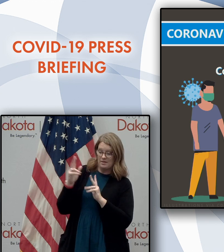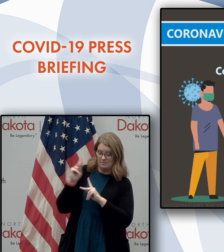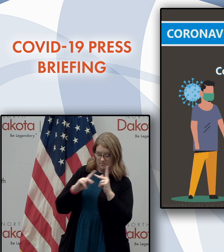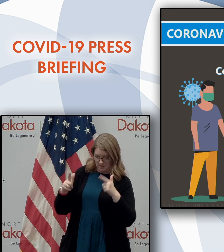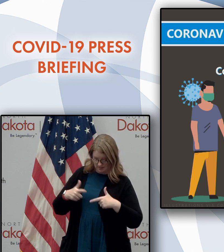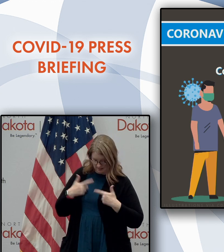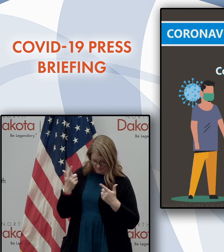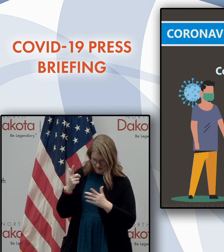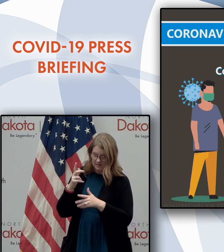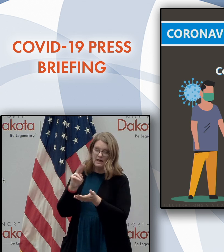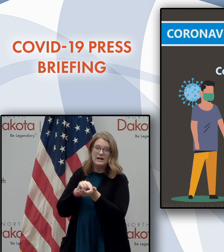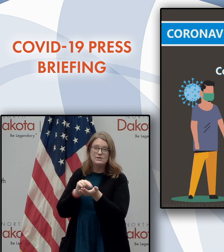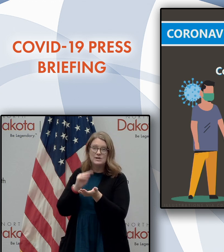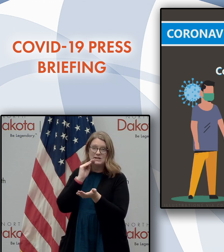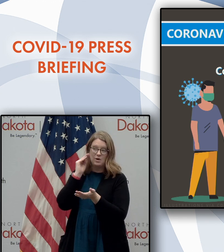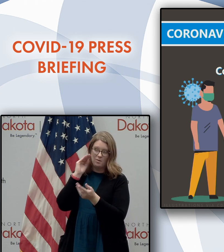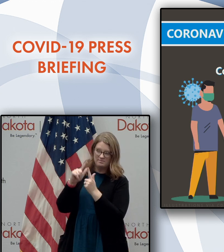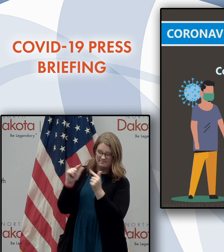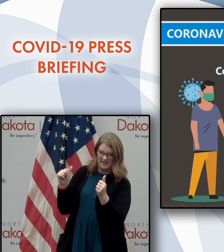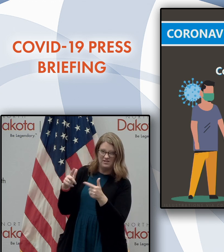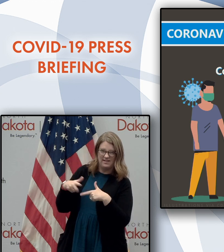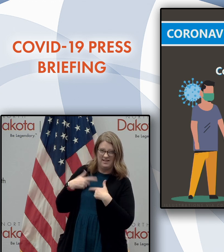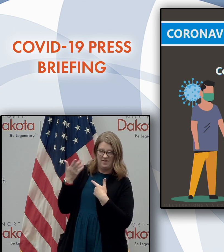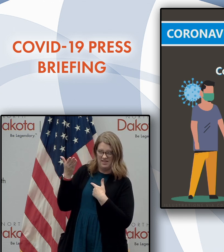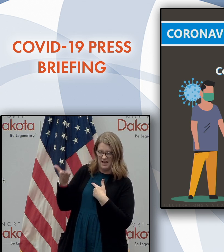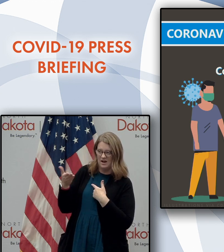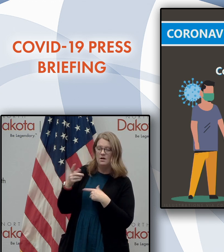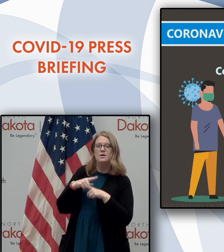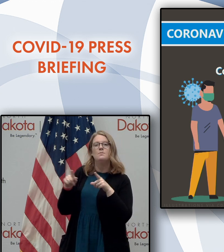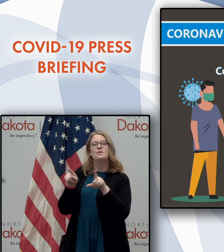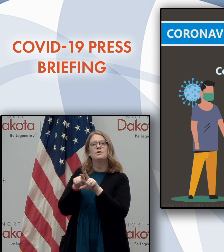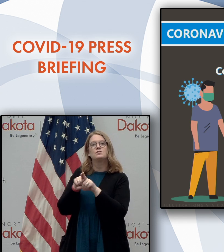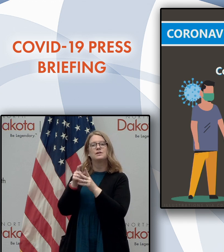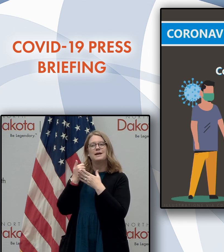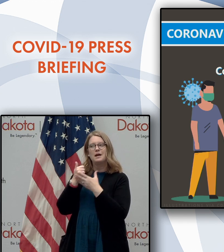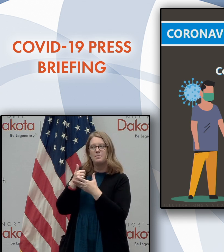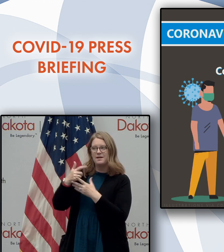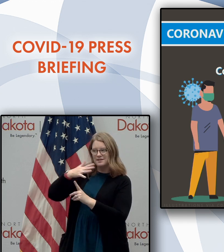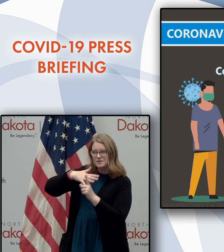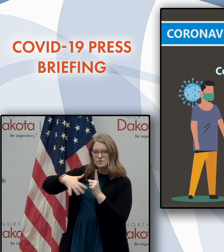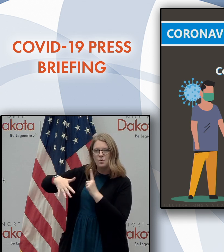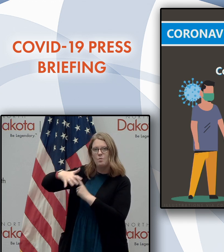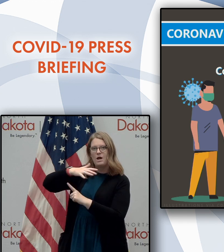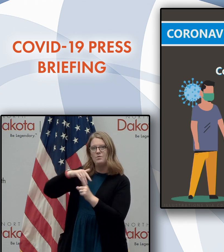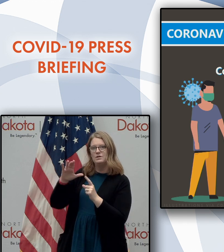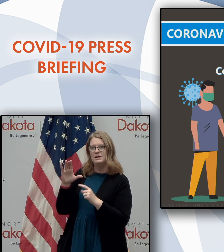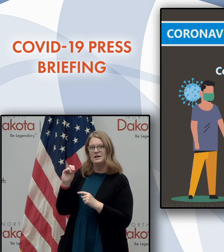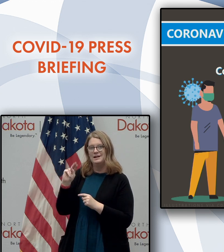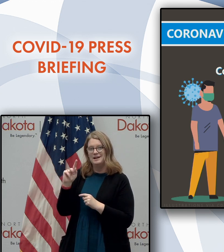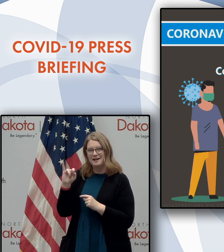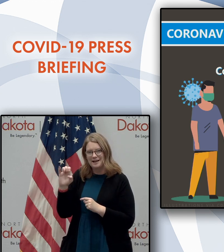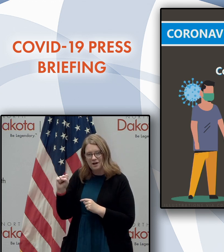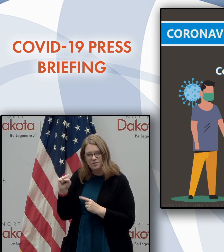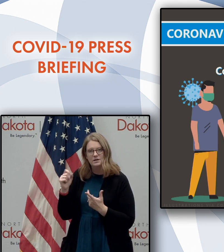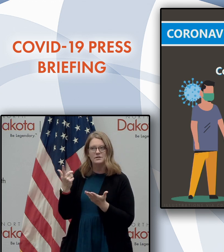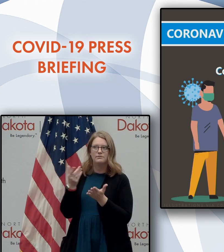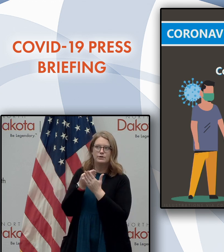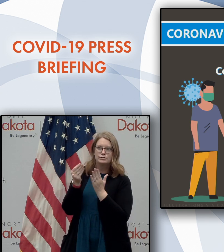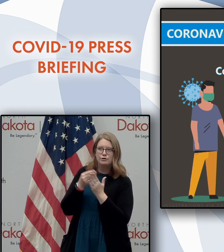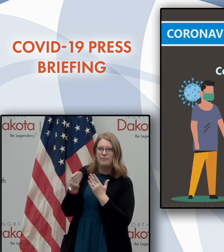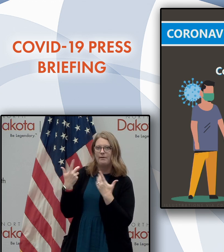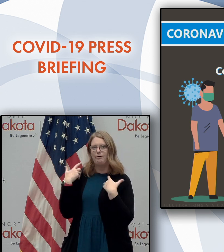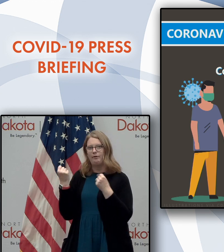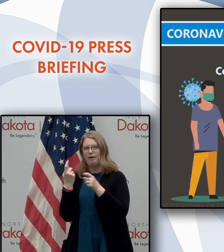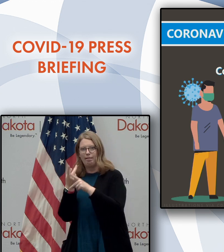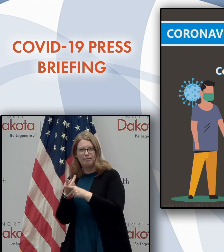long-term care in that part of the state, they're certainly helping all the surrounding counties who come to that community for shopping or health